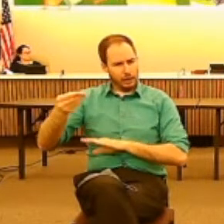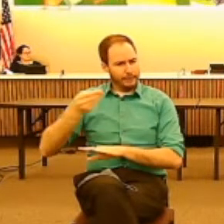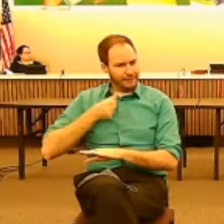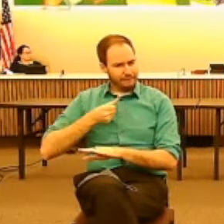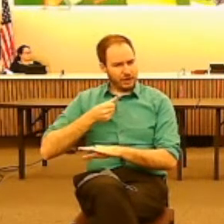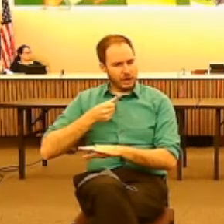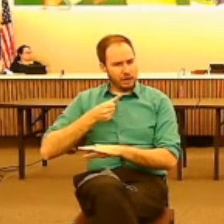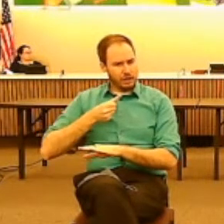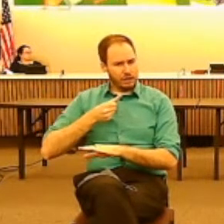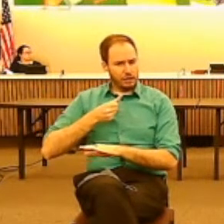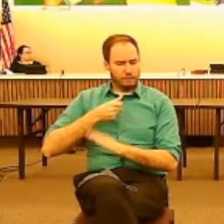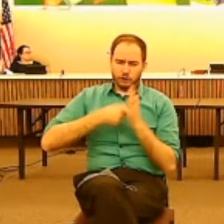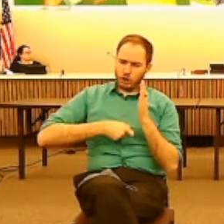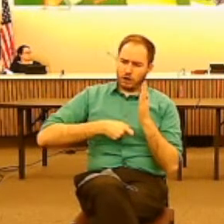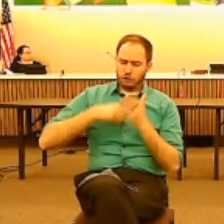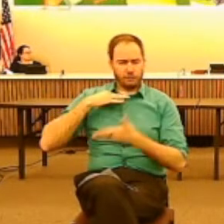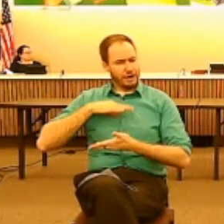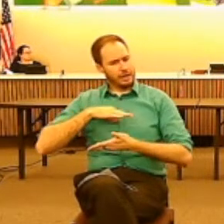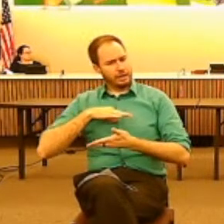that charge, the credit. And